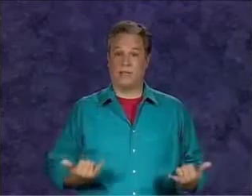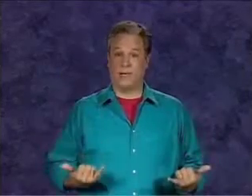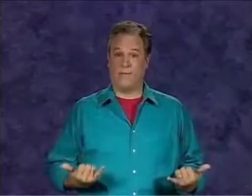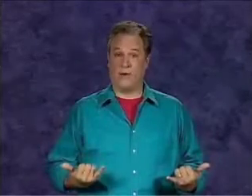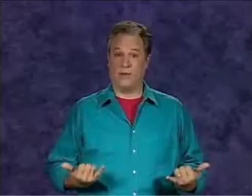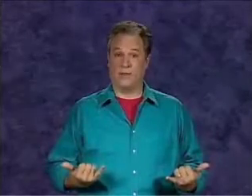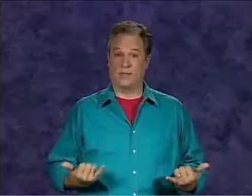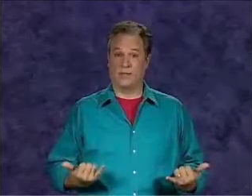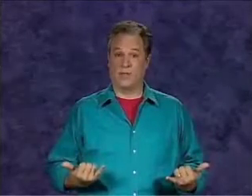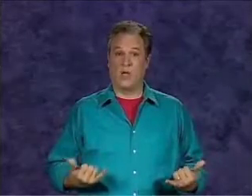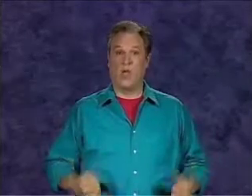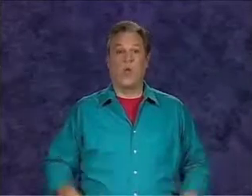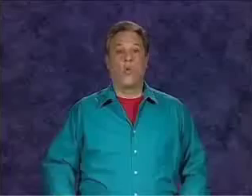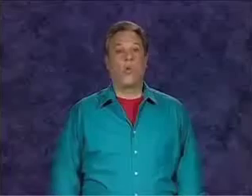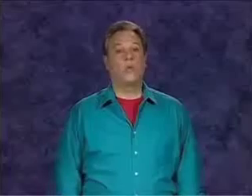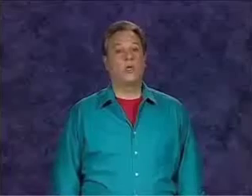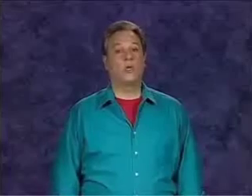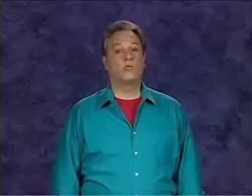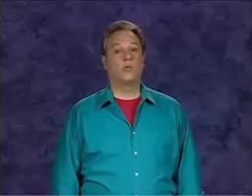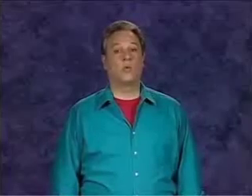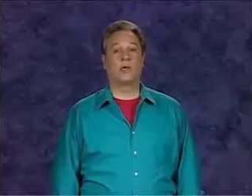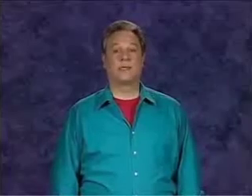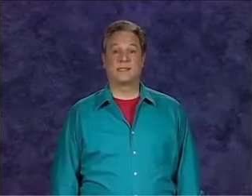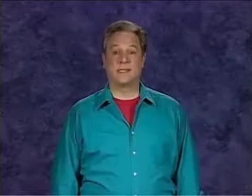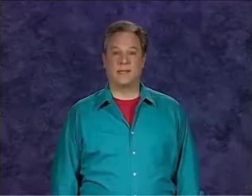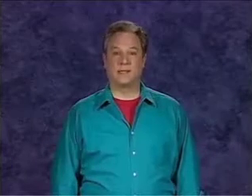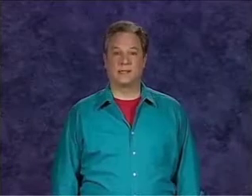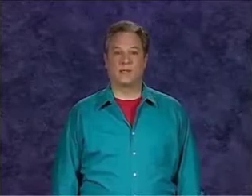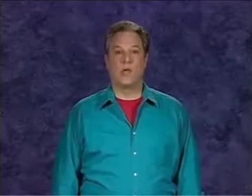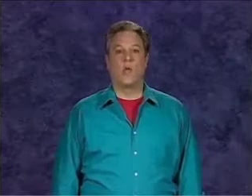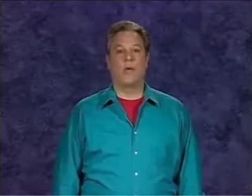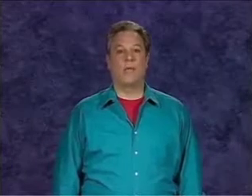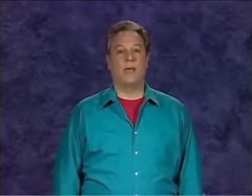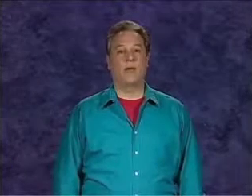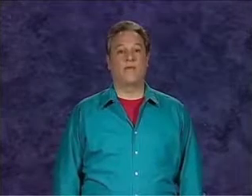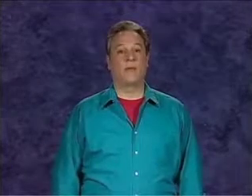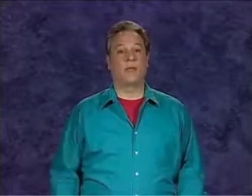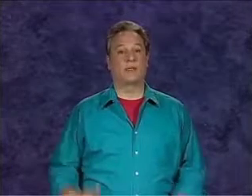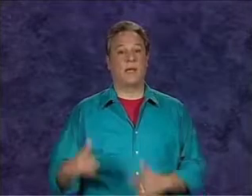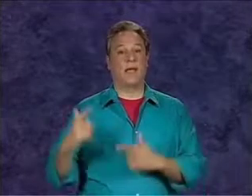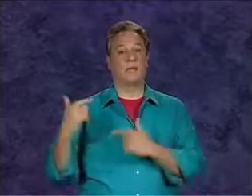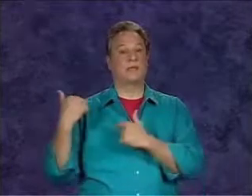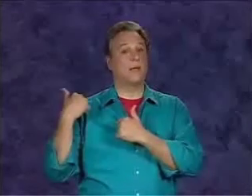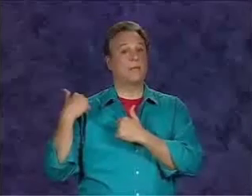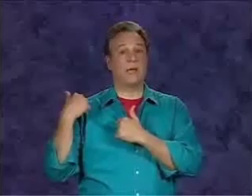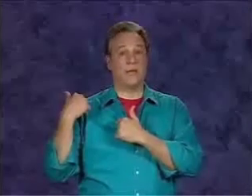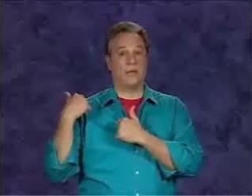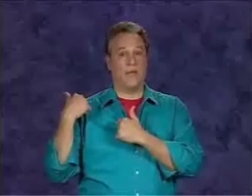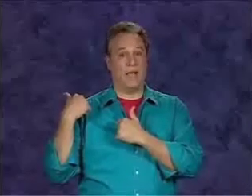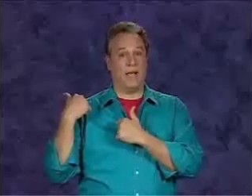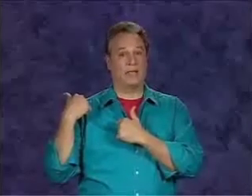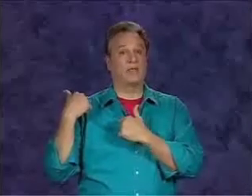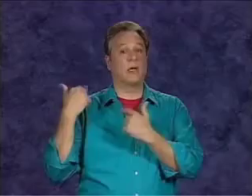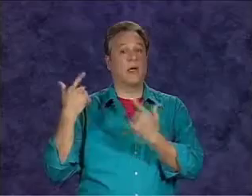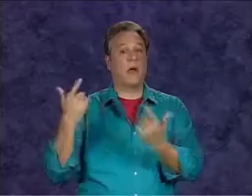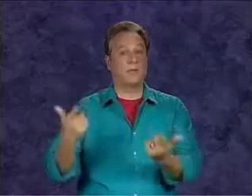in front of us. When we use the word since, we mean from the time sometime in the past up to